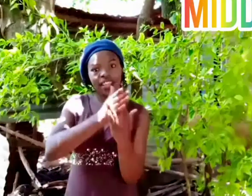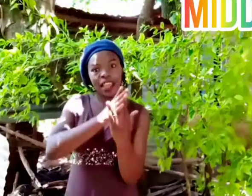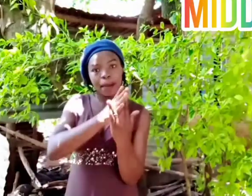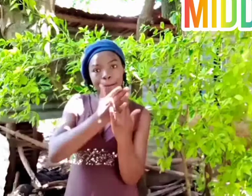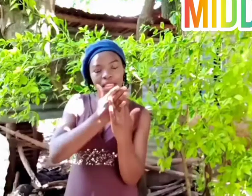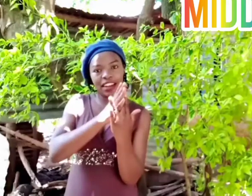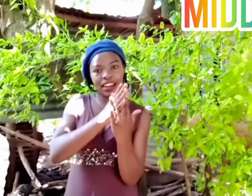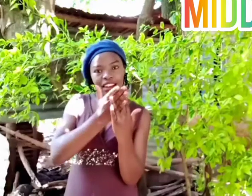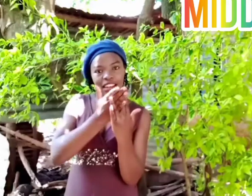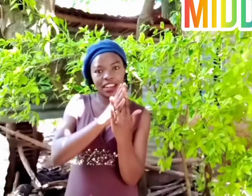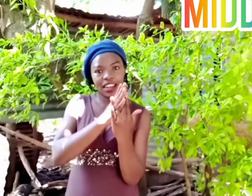Middle.